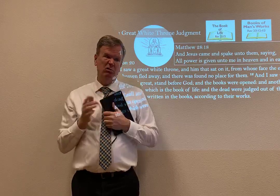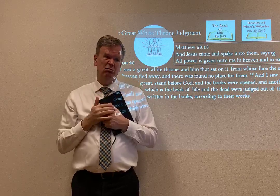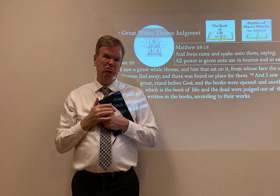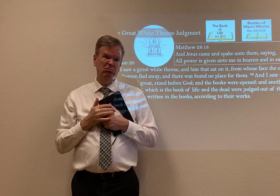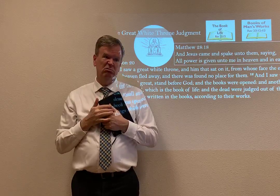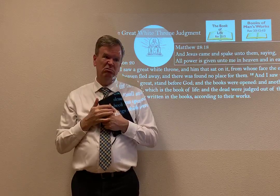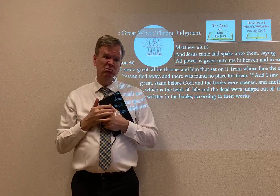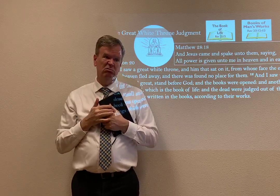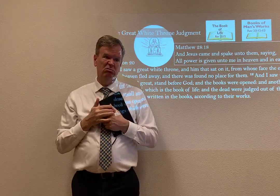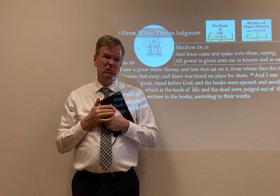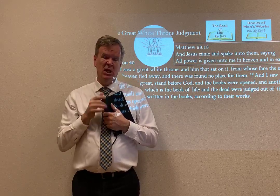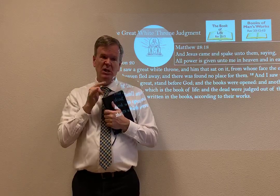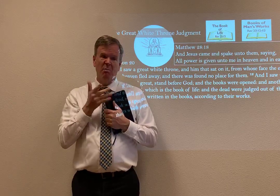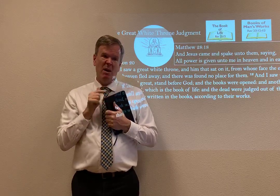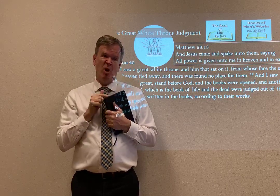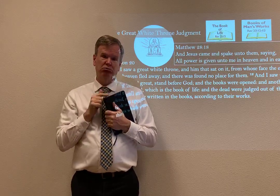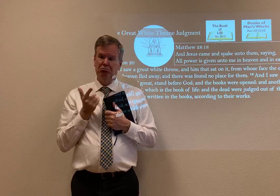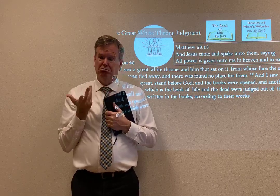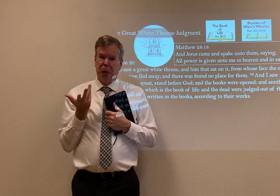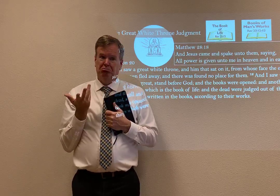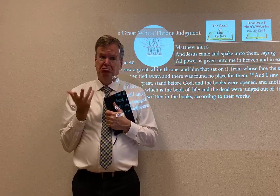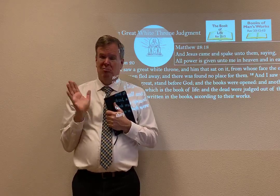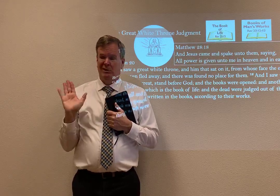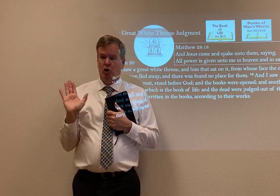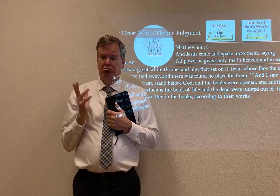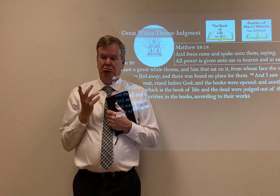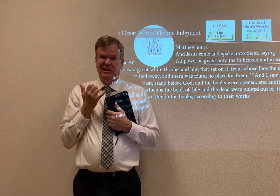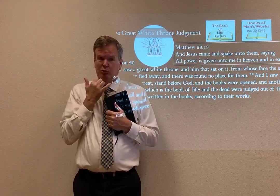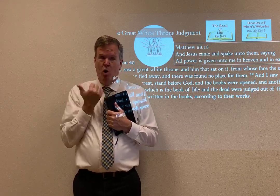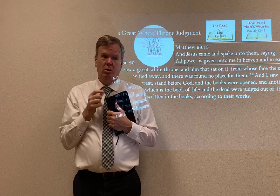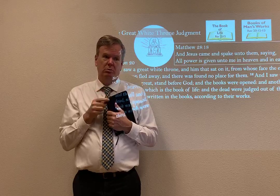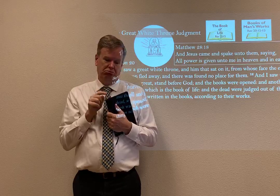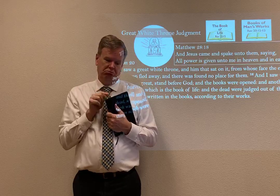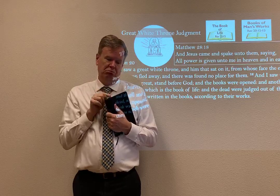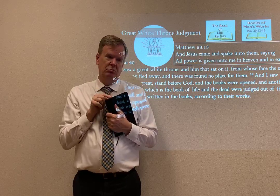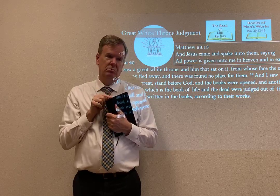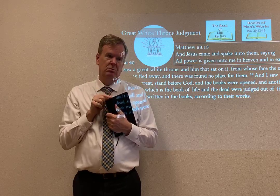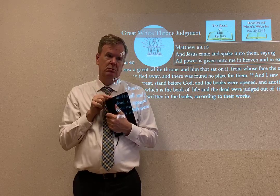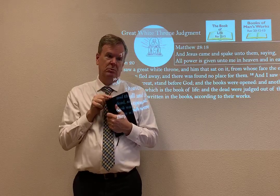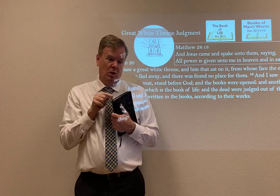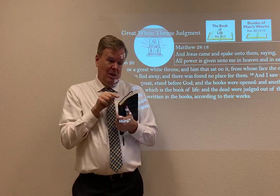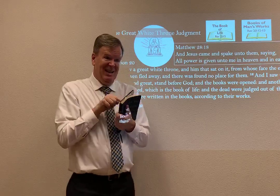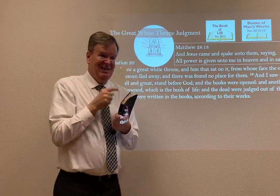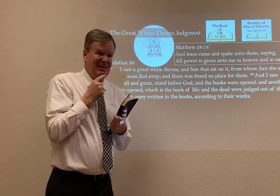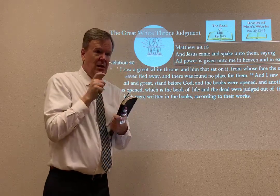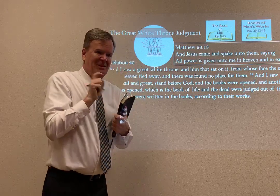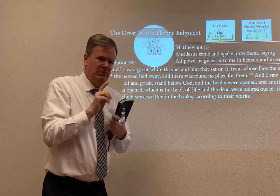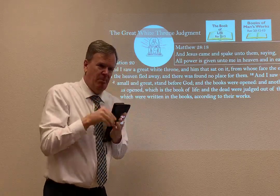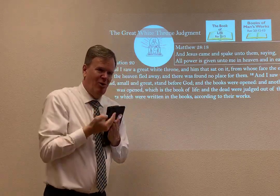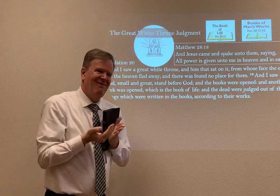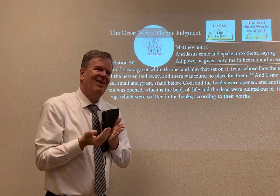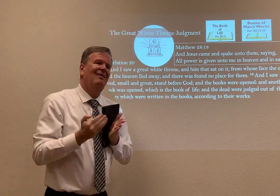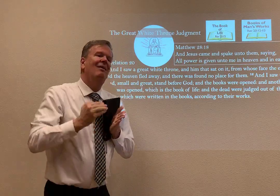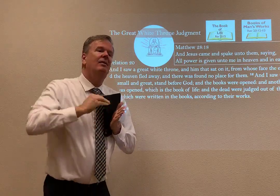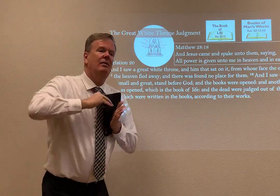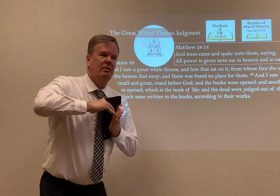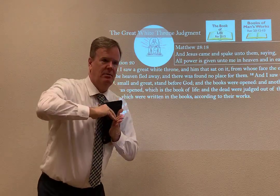That's a man's law. That's man's law. That's not biblical. That's wrong. The Bible says you must be born